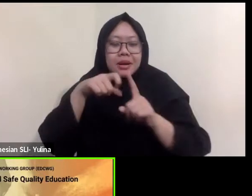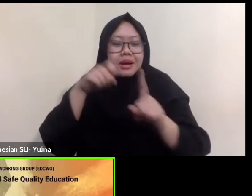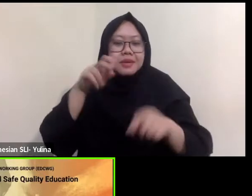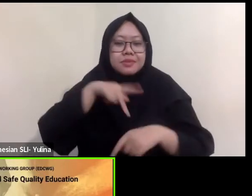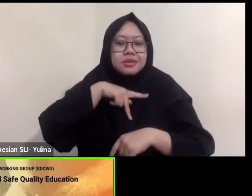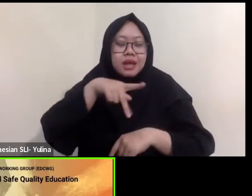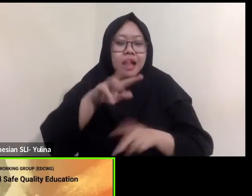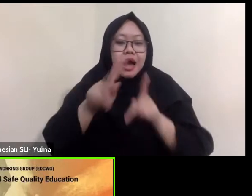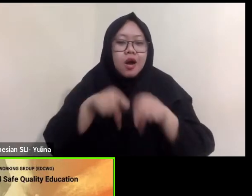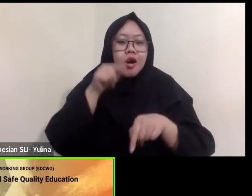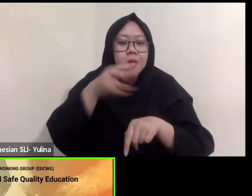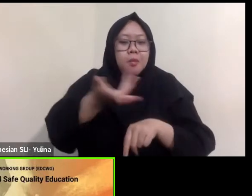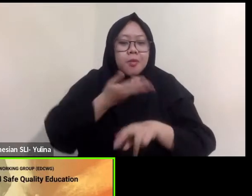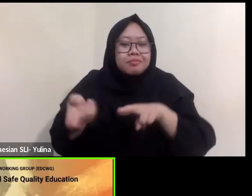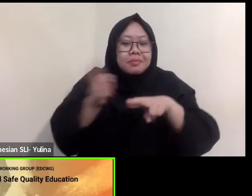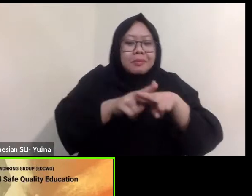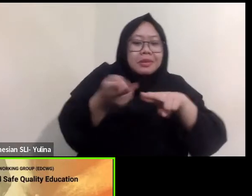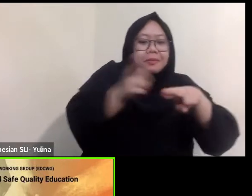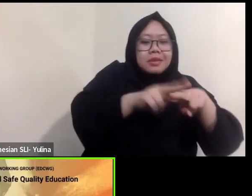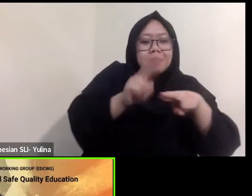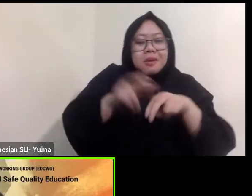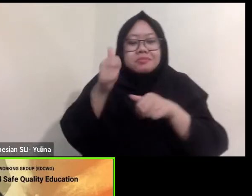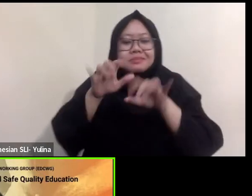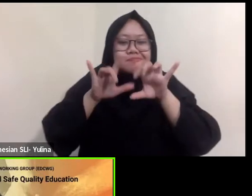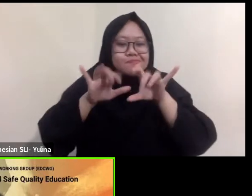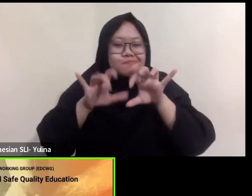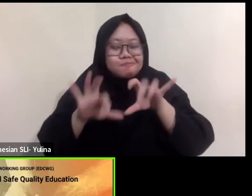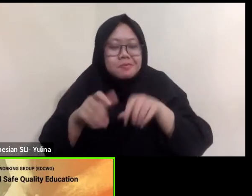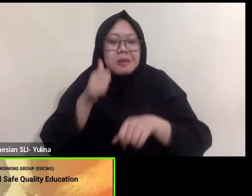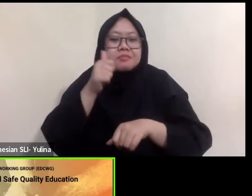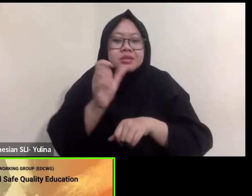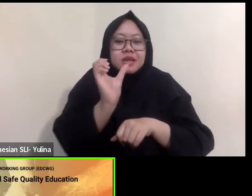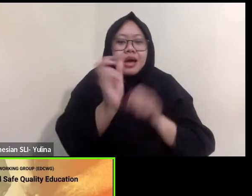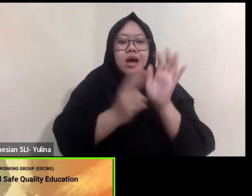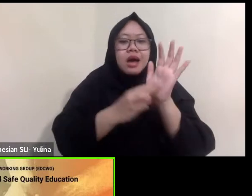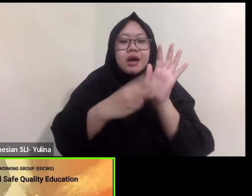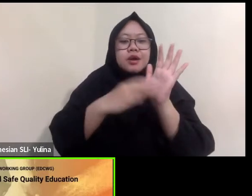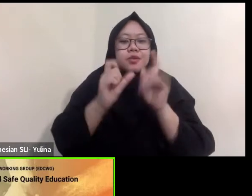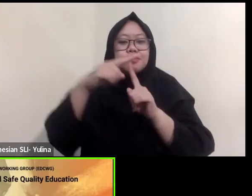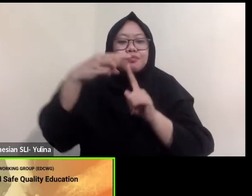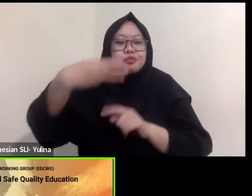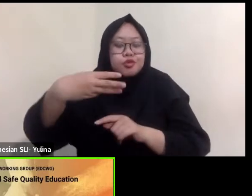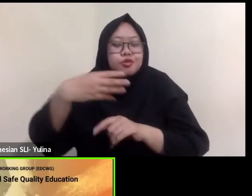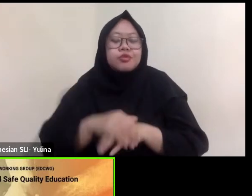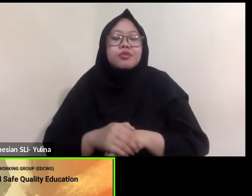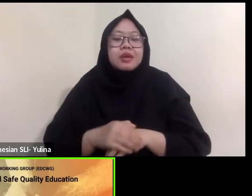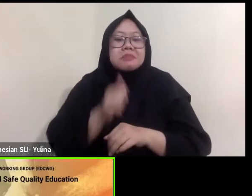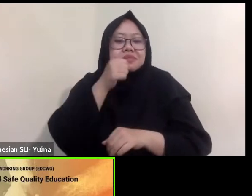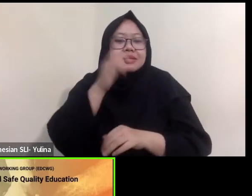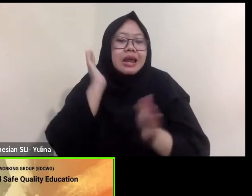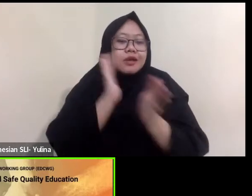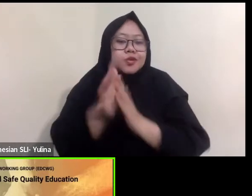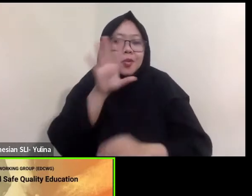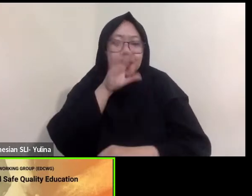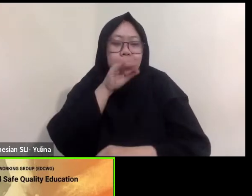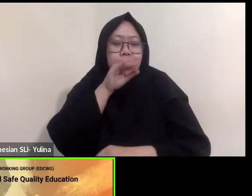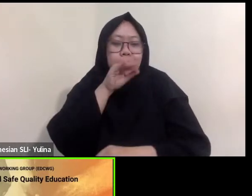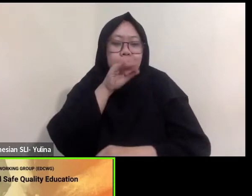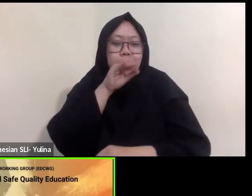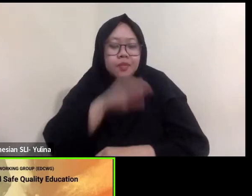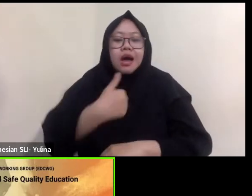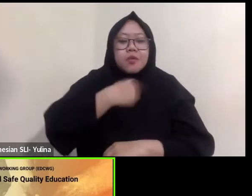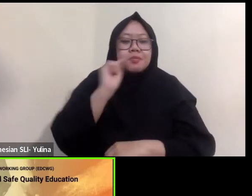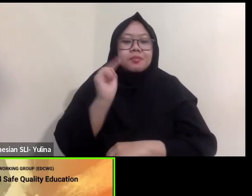write on the chat box, or you can unmute yourself if you can't. So I would like first to go to